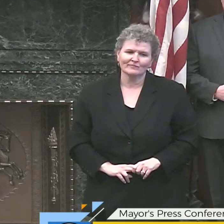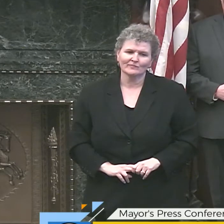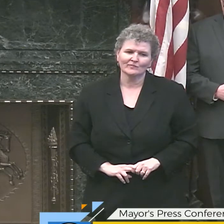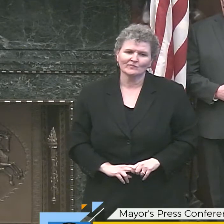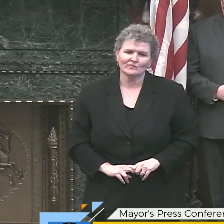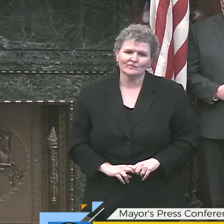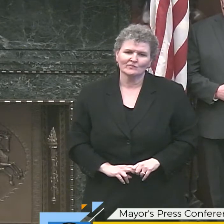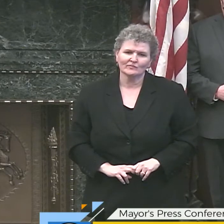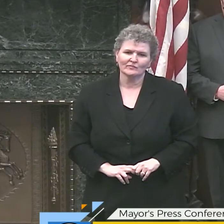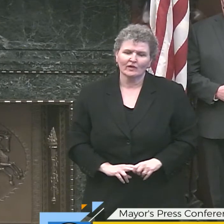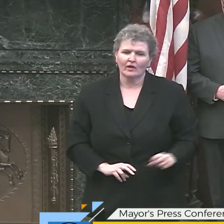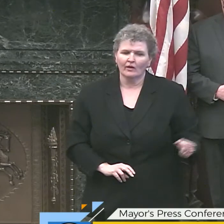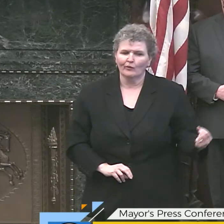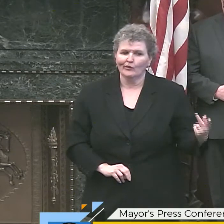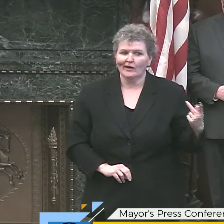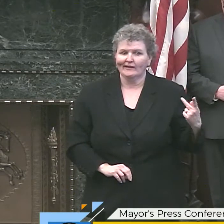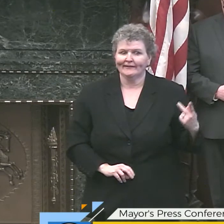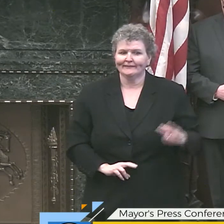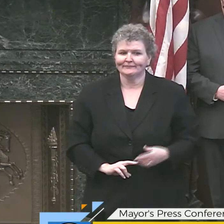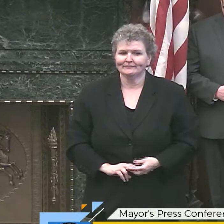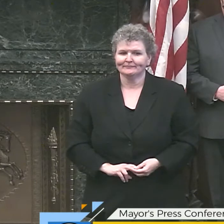Okay.